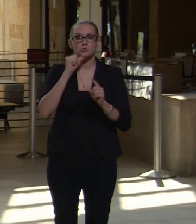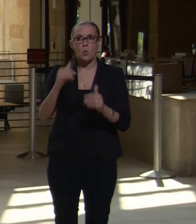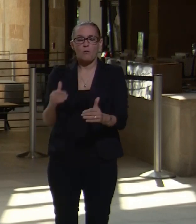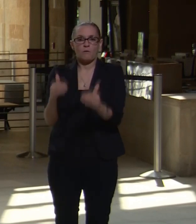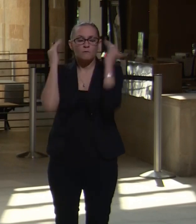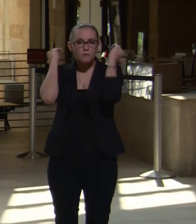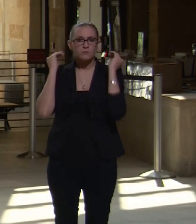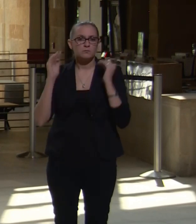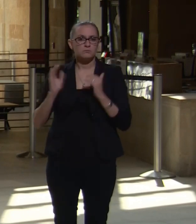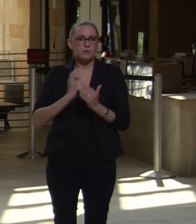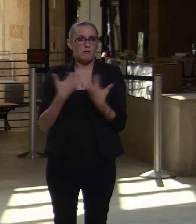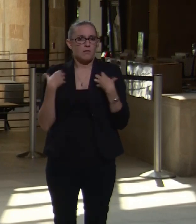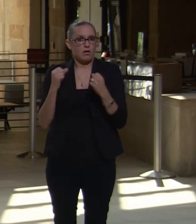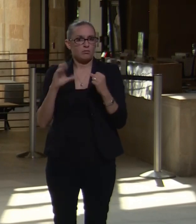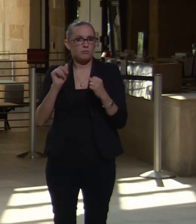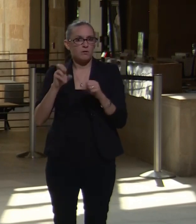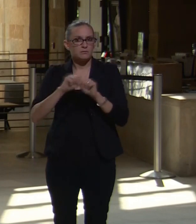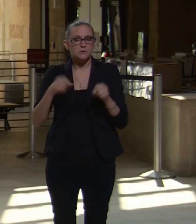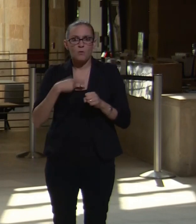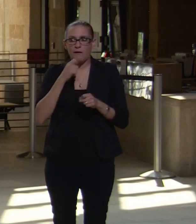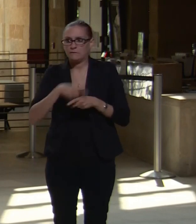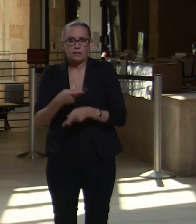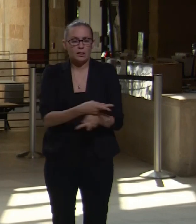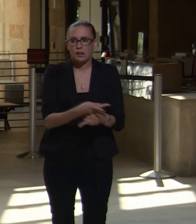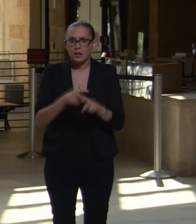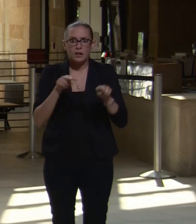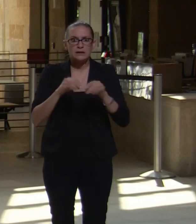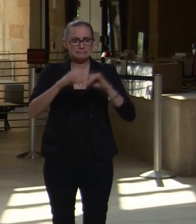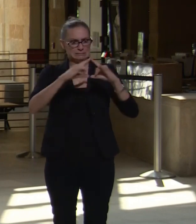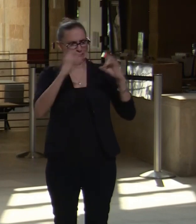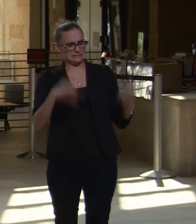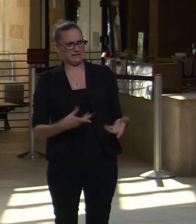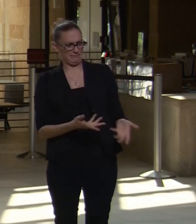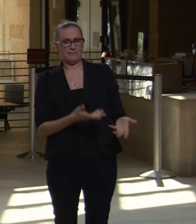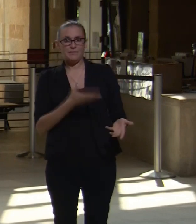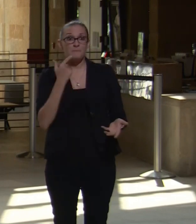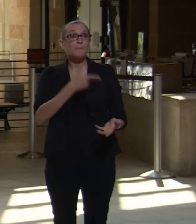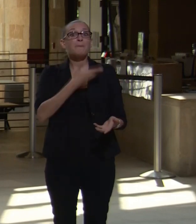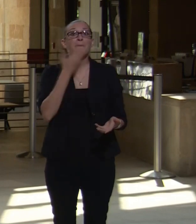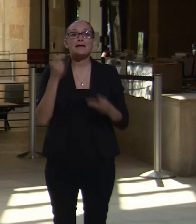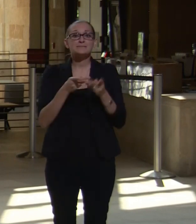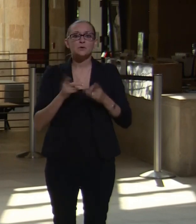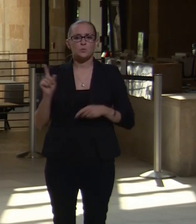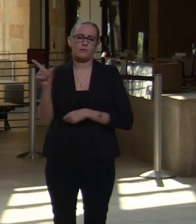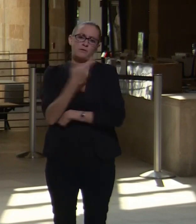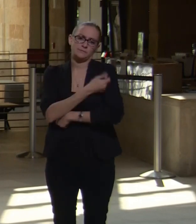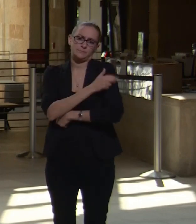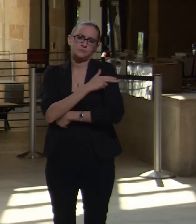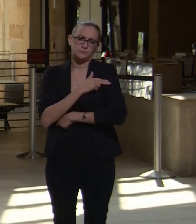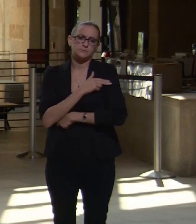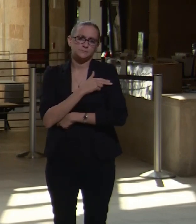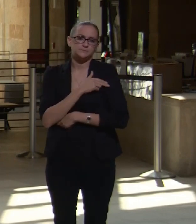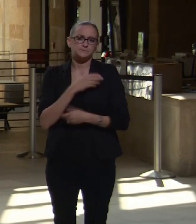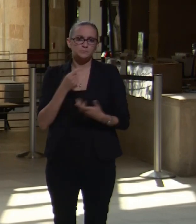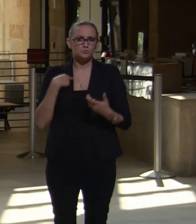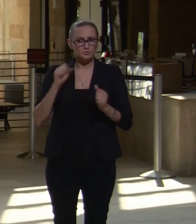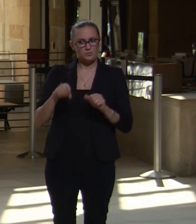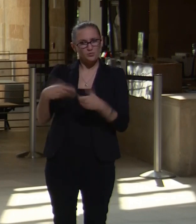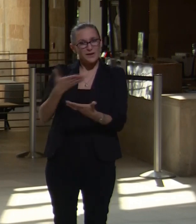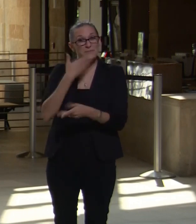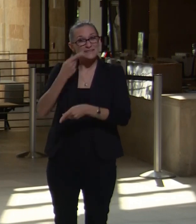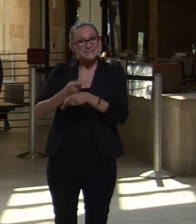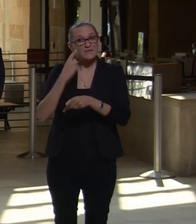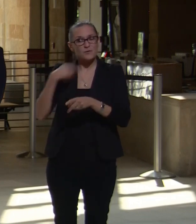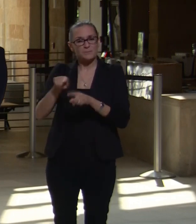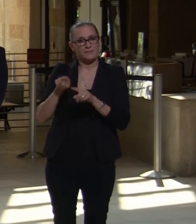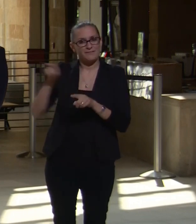gets overstressed. We never have to look after people in tents because they're best looked after in hospitals, and we can provide the best care for